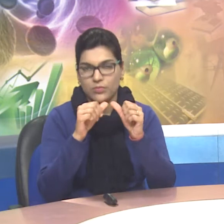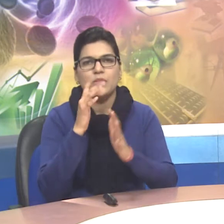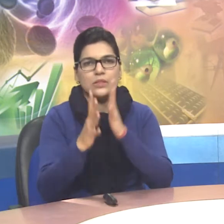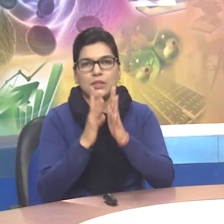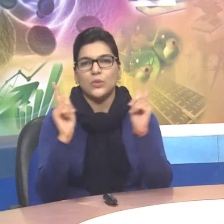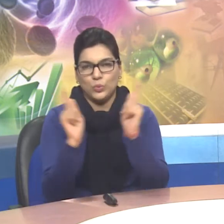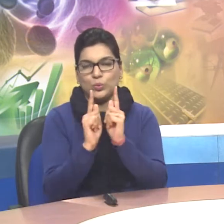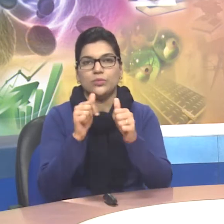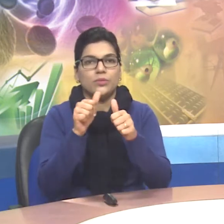Aradhana